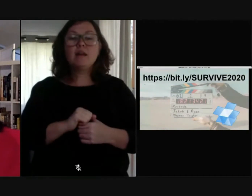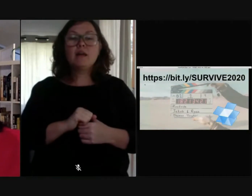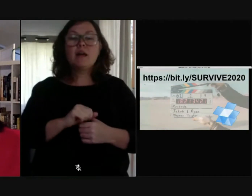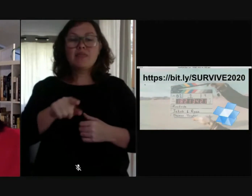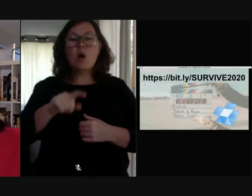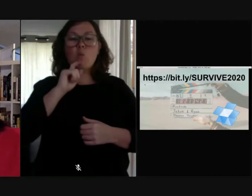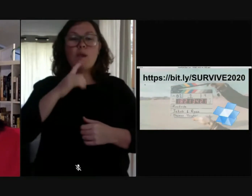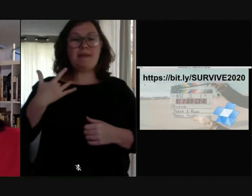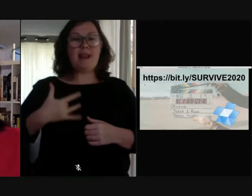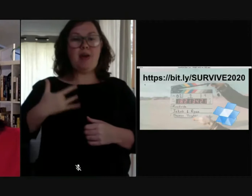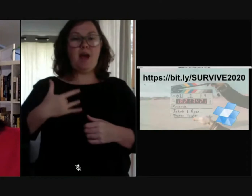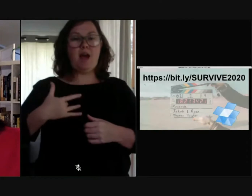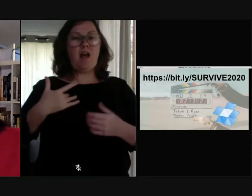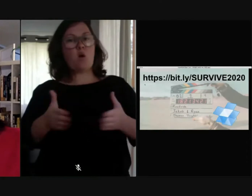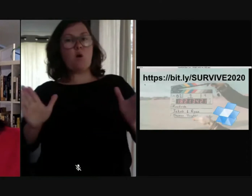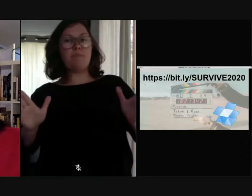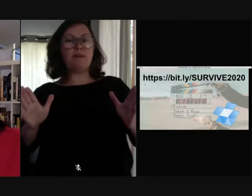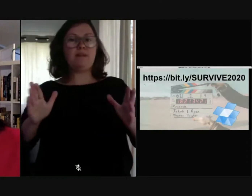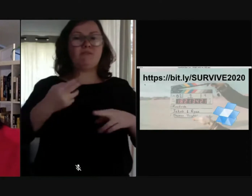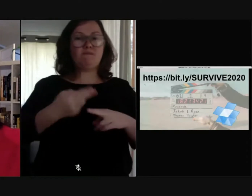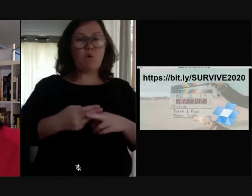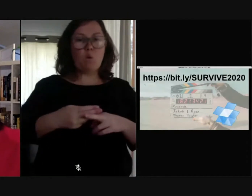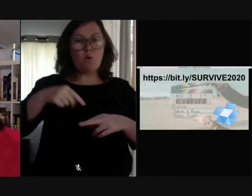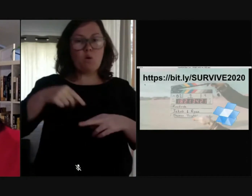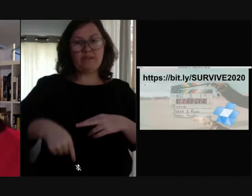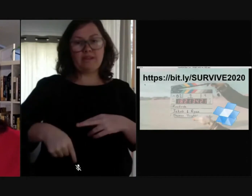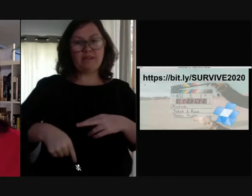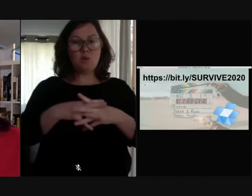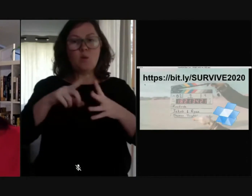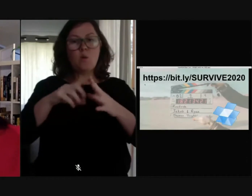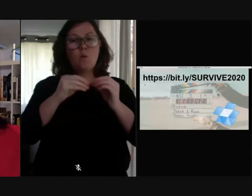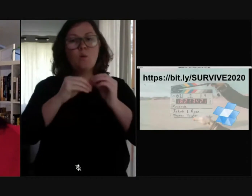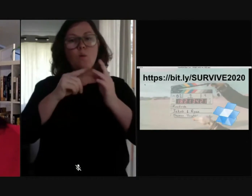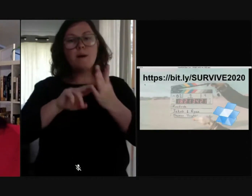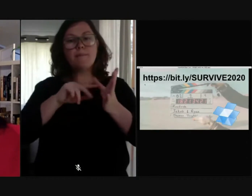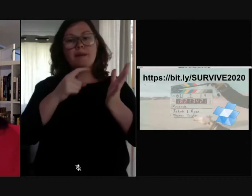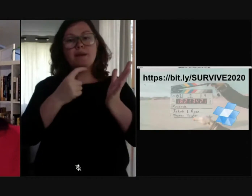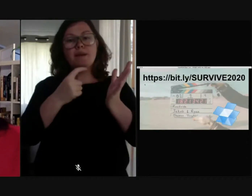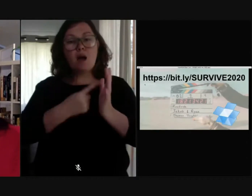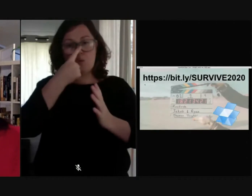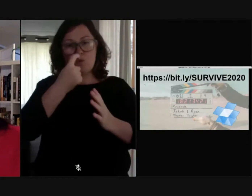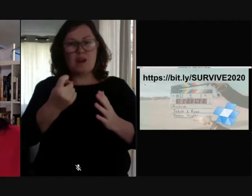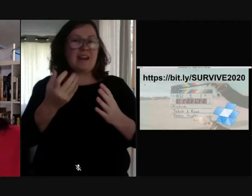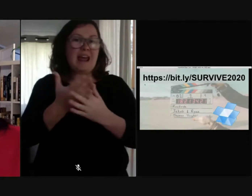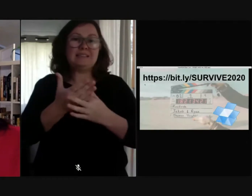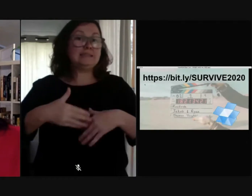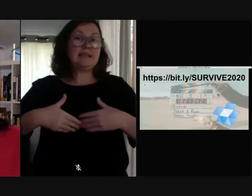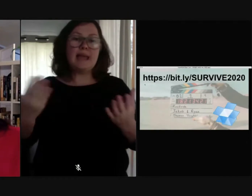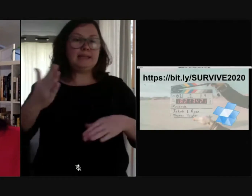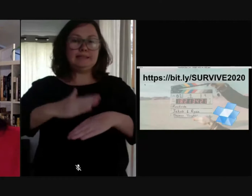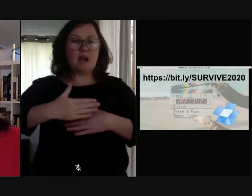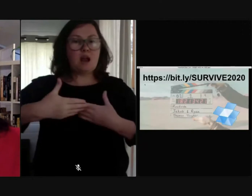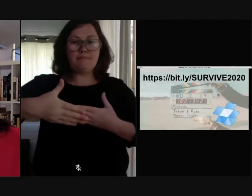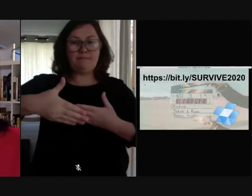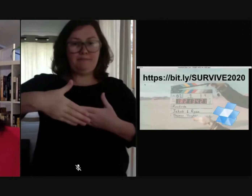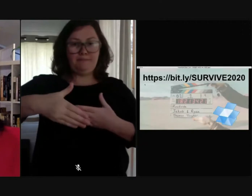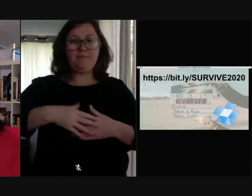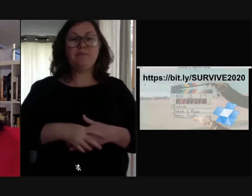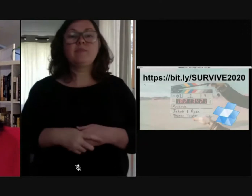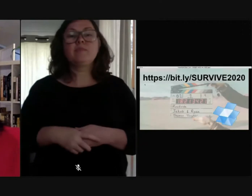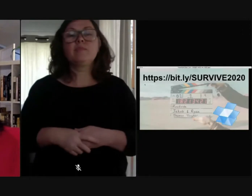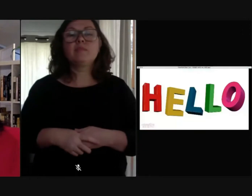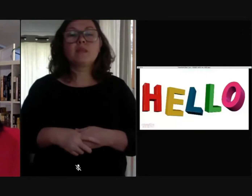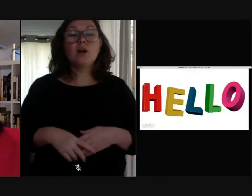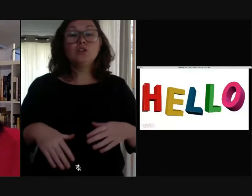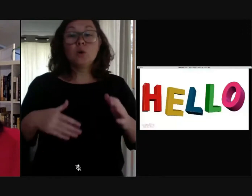time that this webinar is live, so you can access it anytime. Now, I would love to get a little bit of